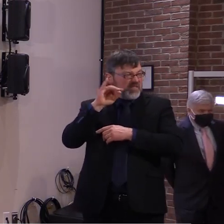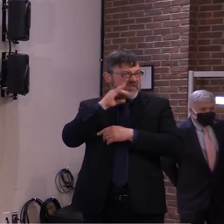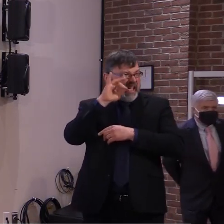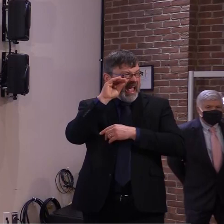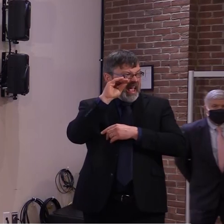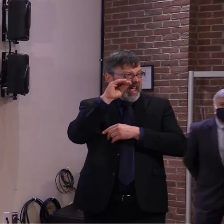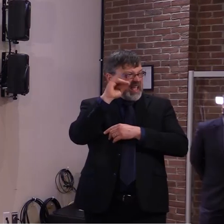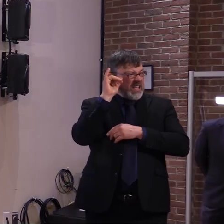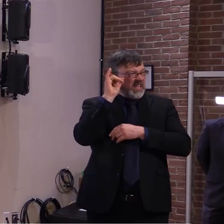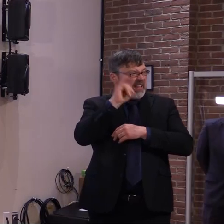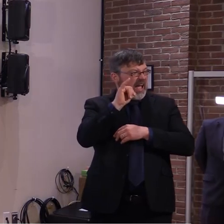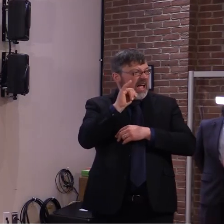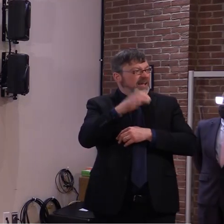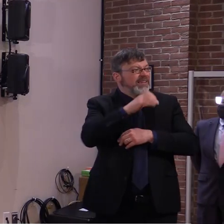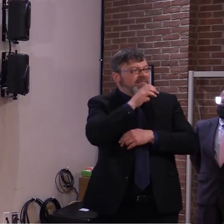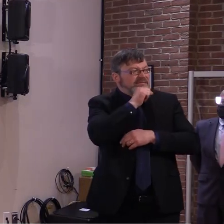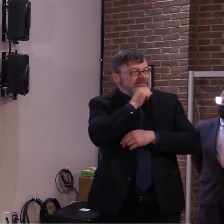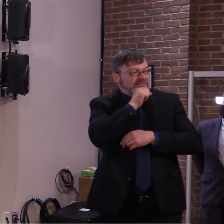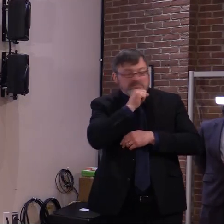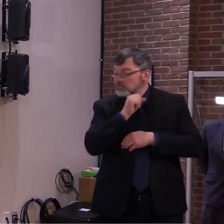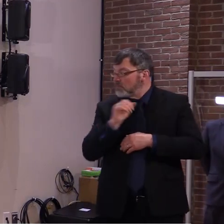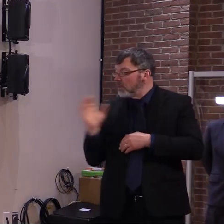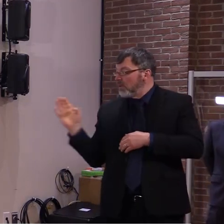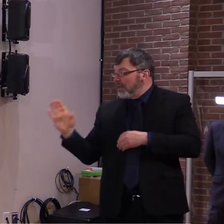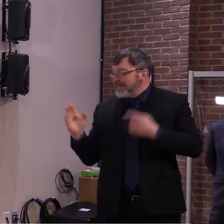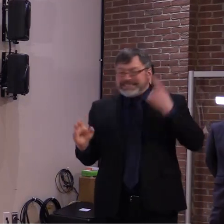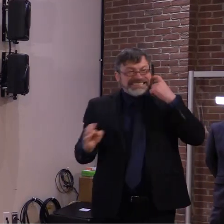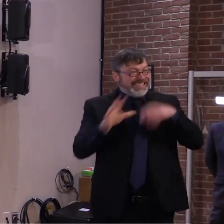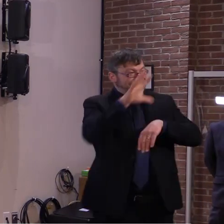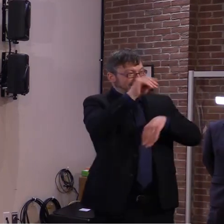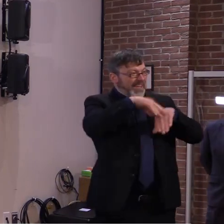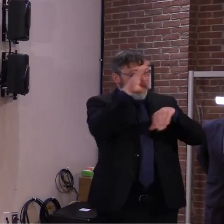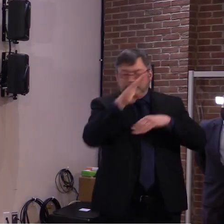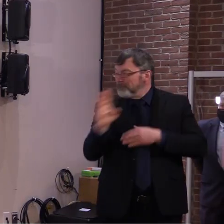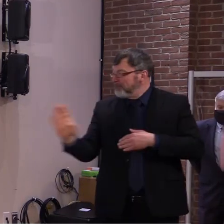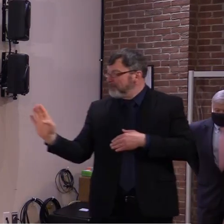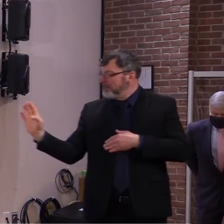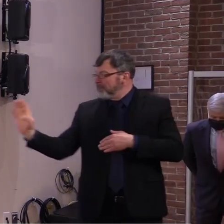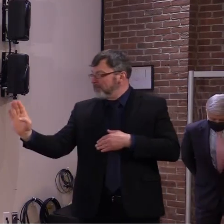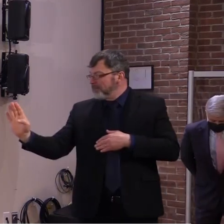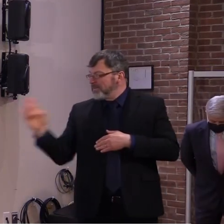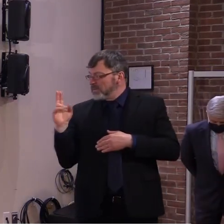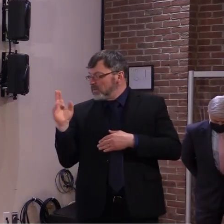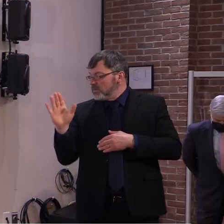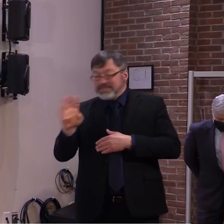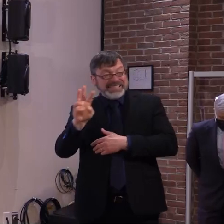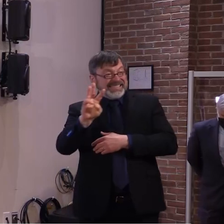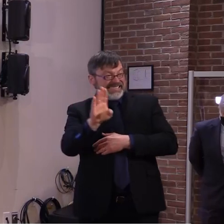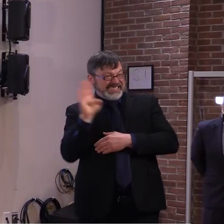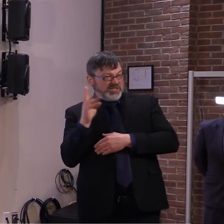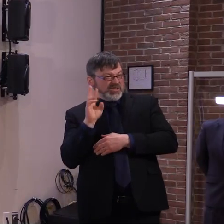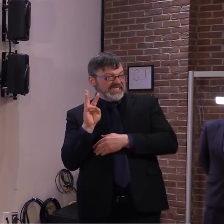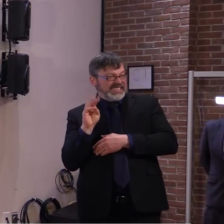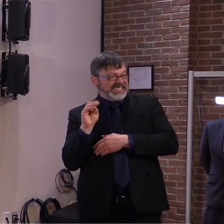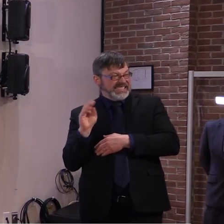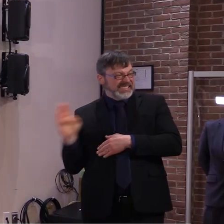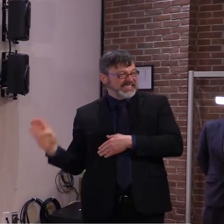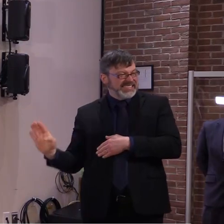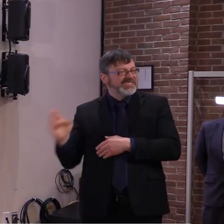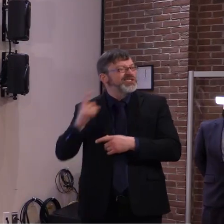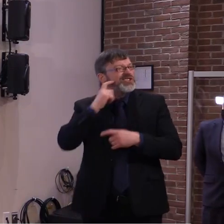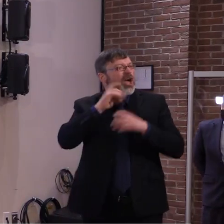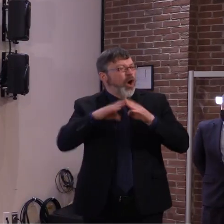go, but just imagine where we will be in 3 weeks with these numbers of people, ages 50 on